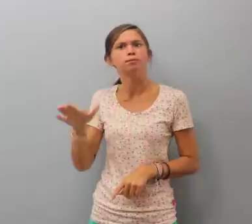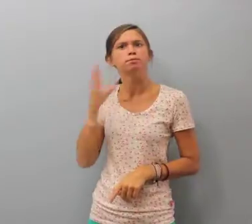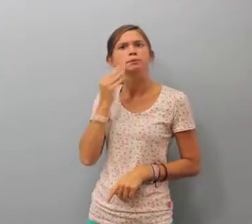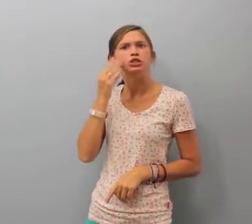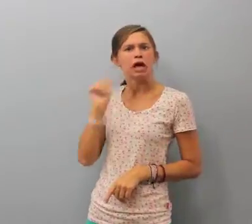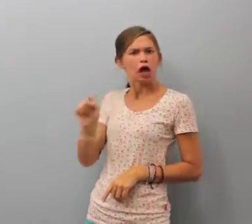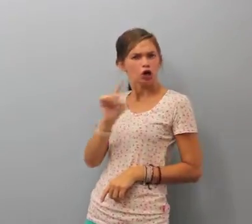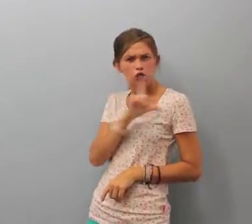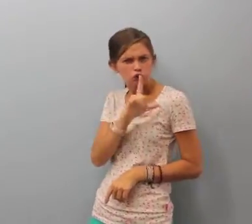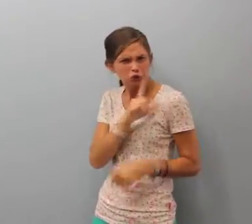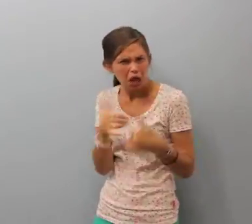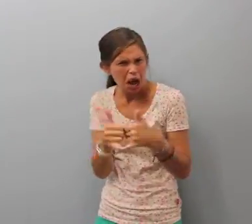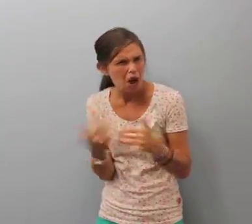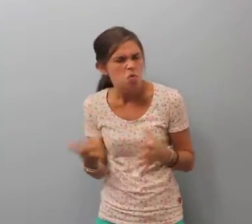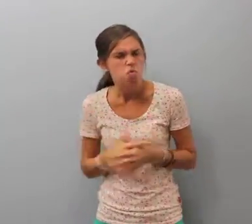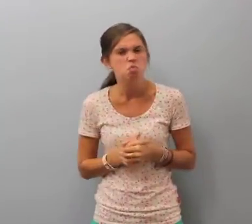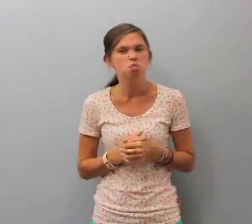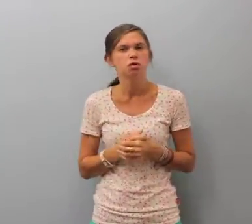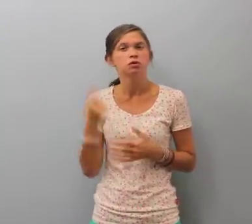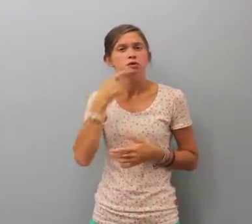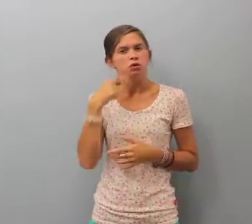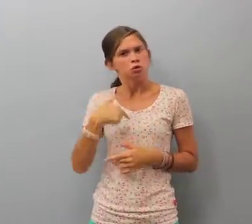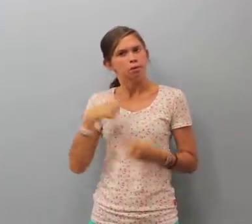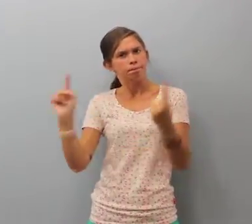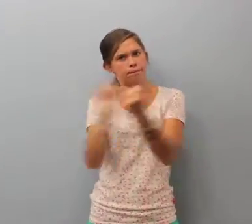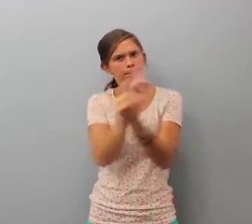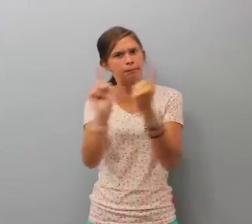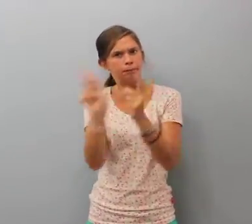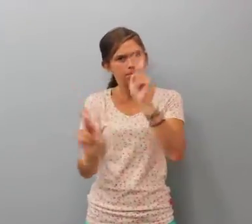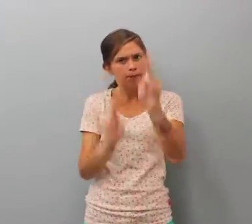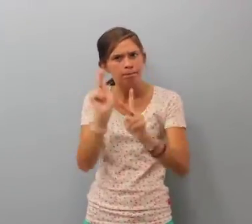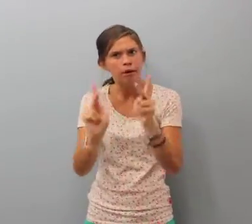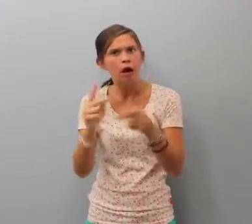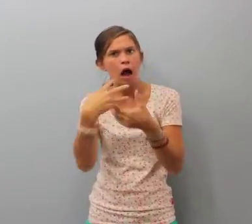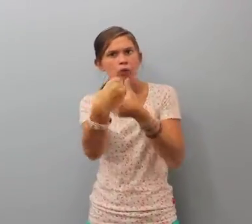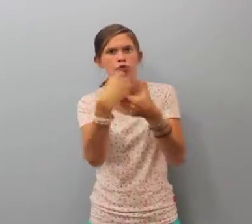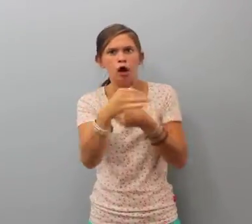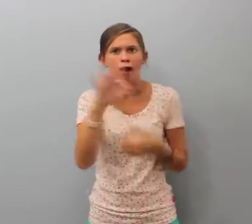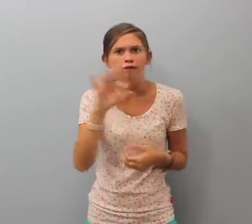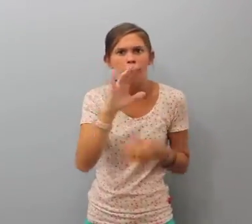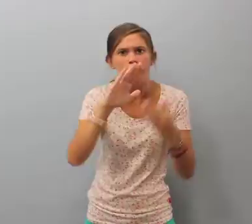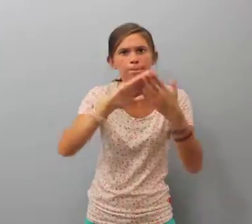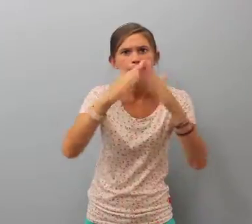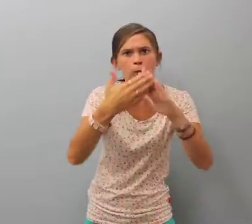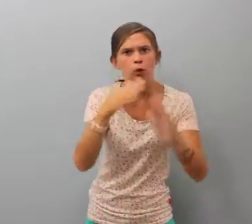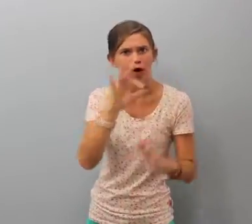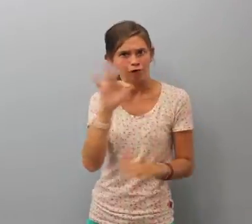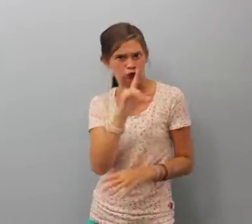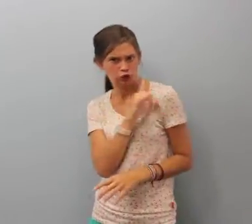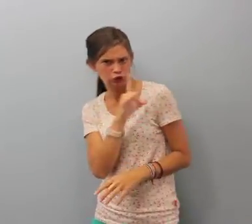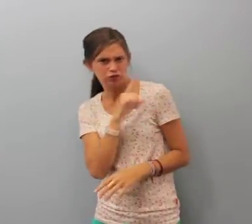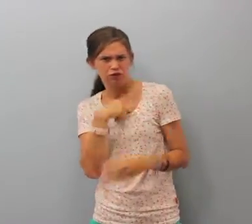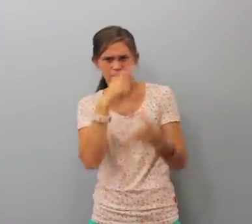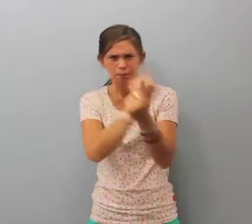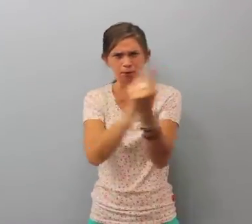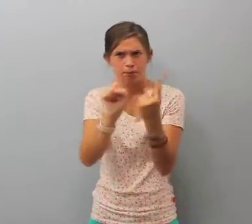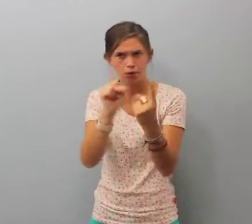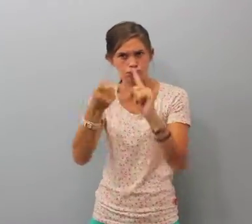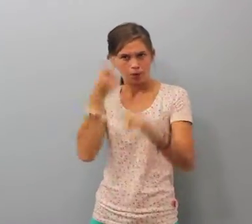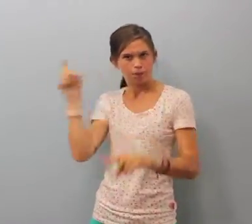How has the Learning Center impacted his life today? Well, he said that he's met so many people out in the community,